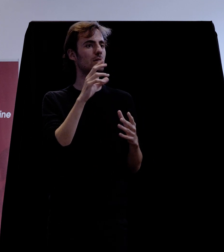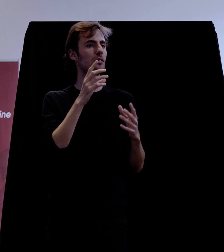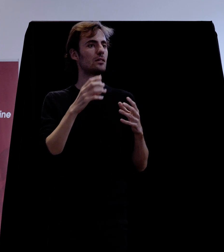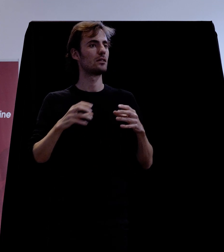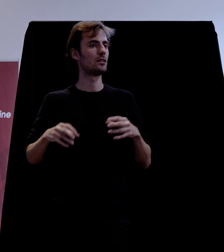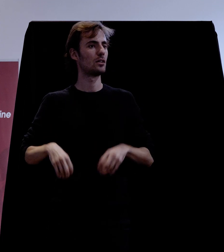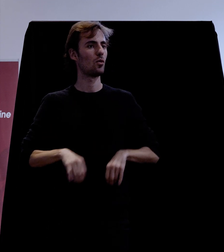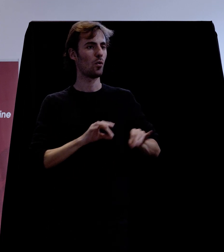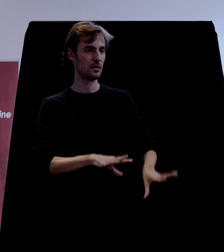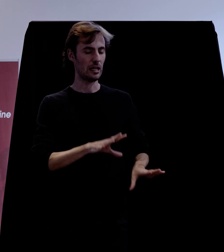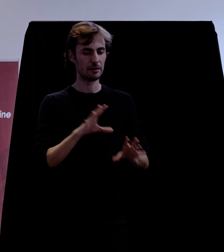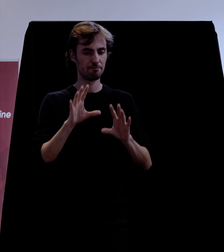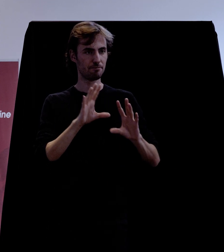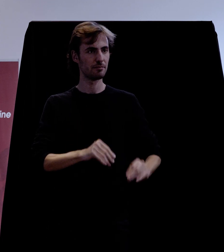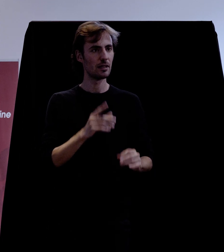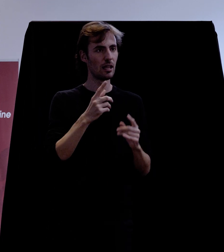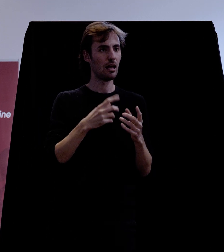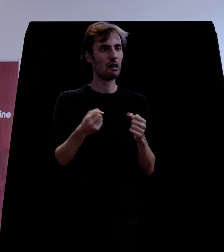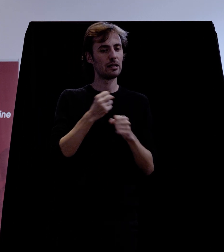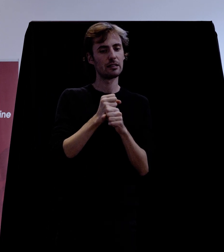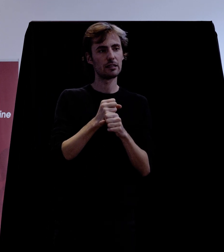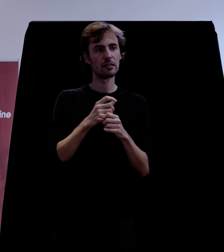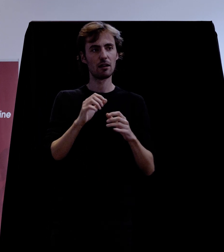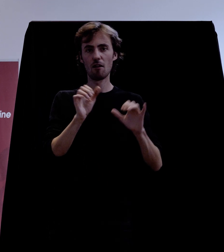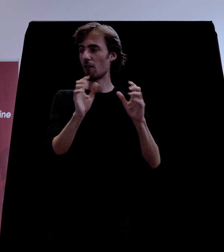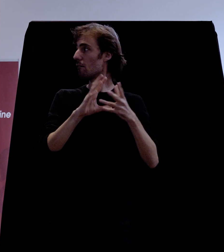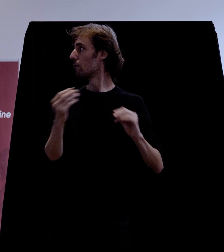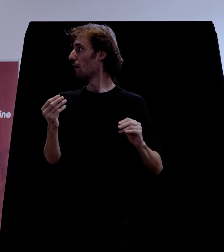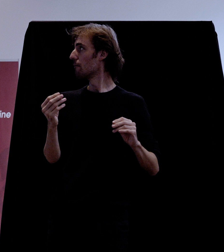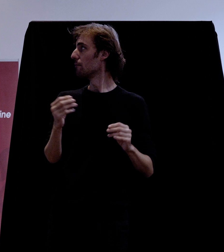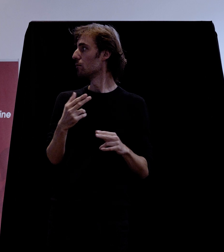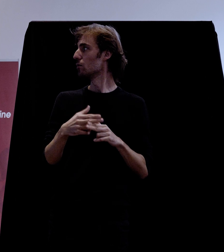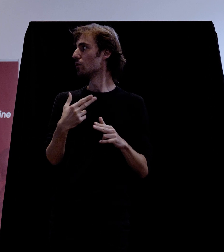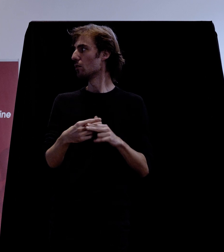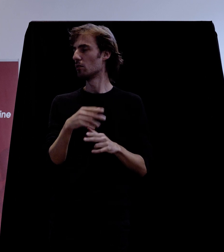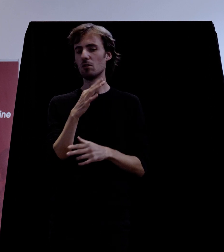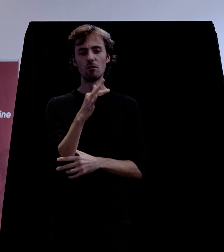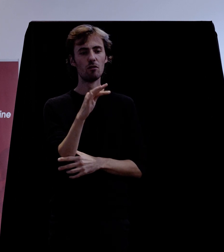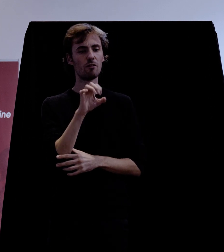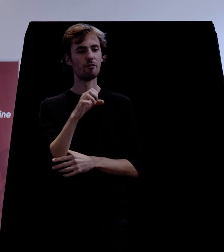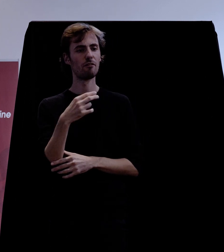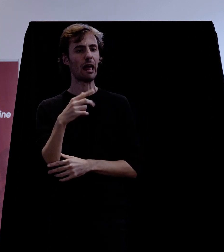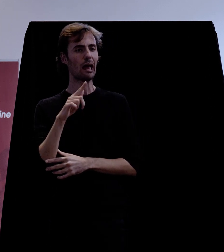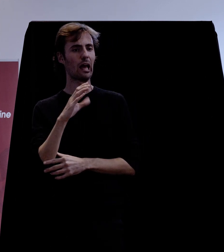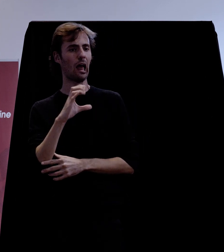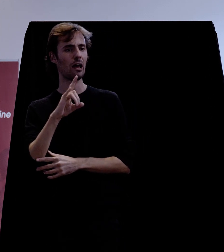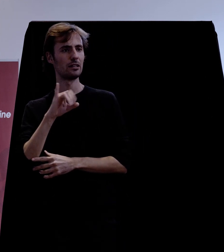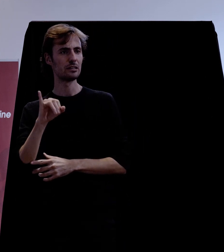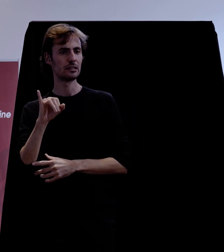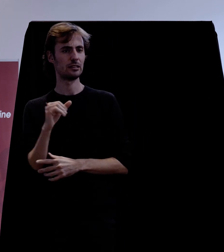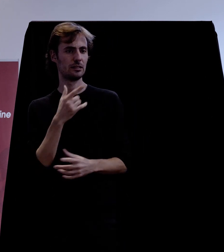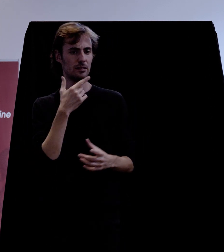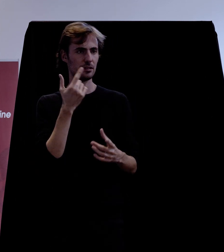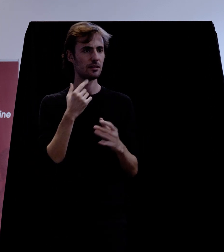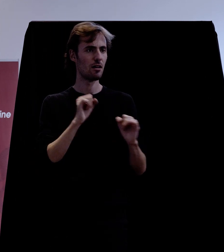Chi. And it's lots of movements you make are related to animals and just fun